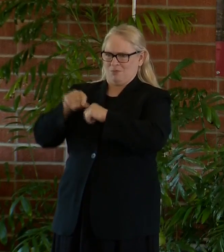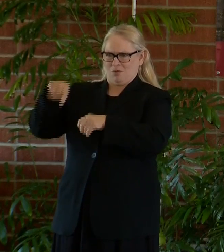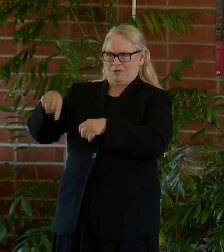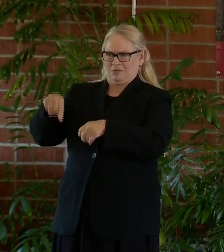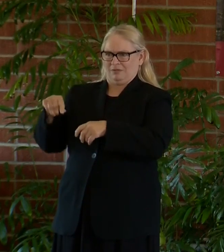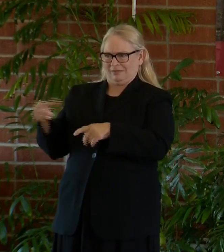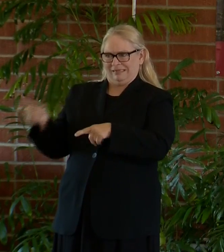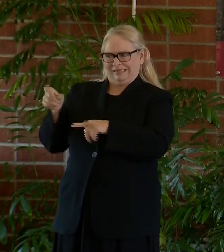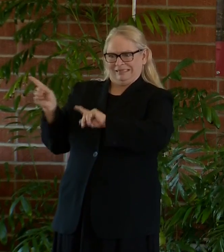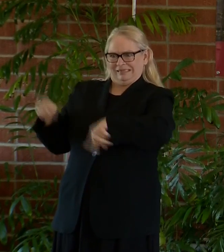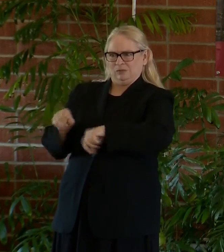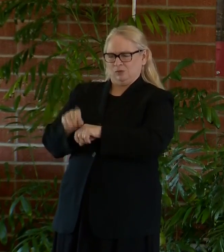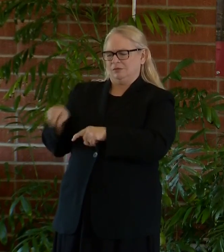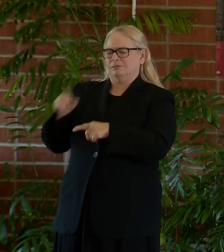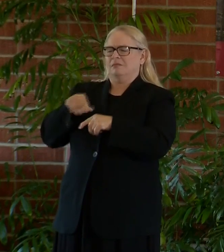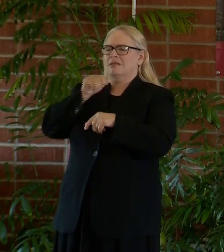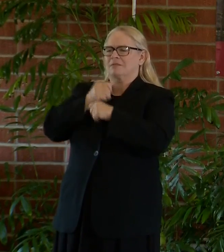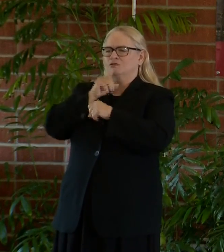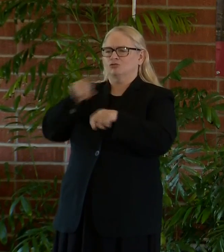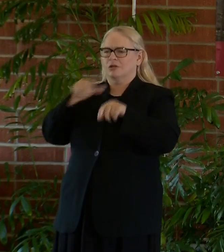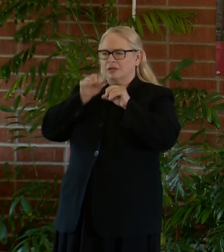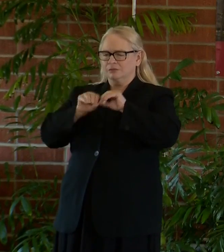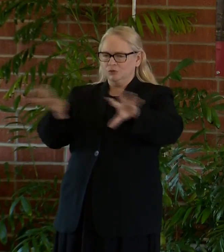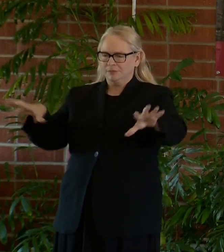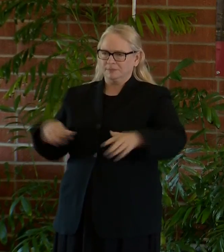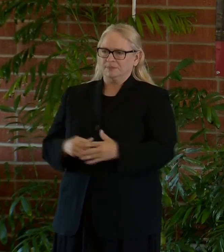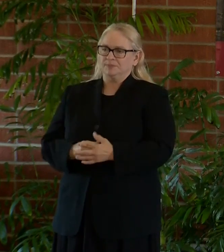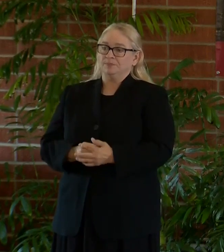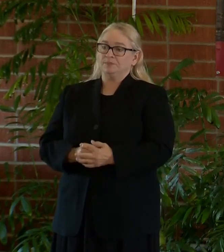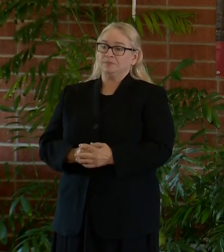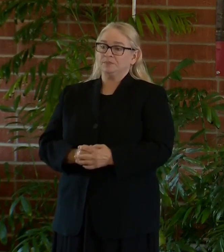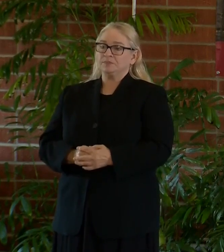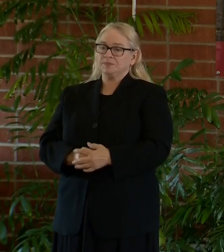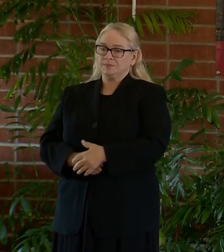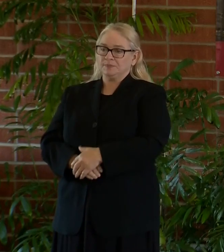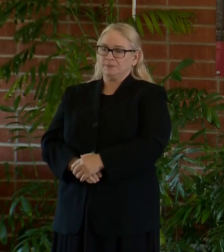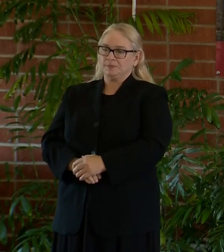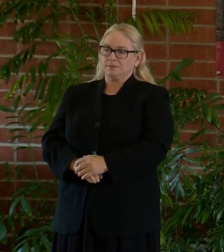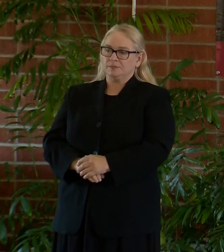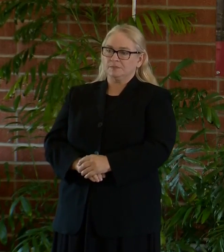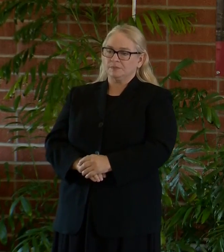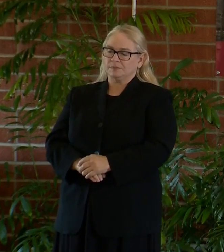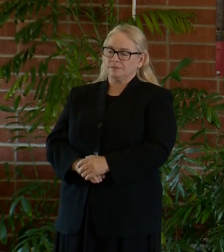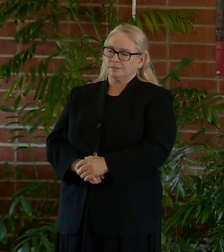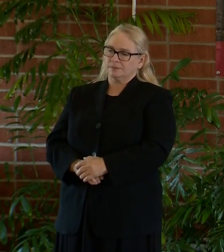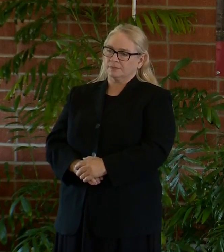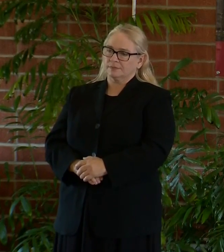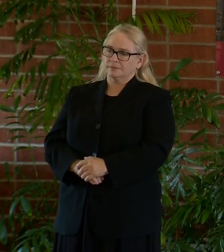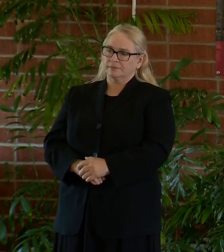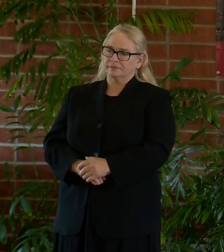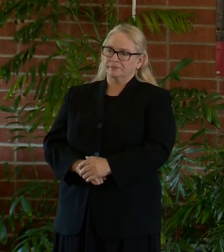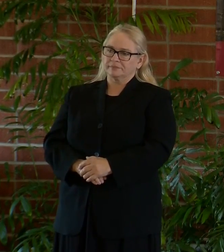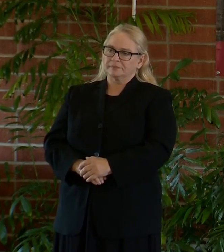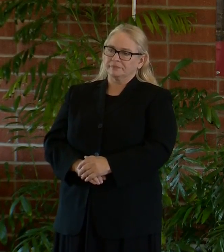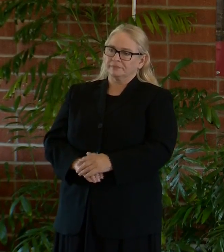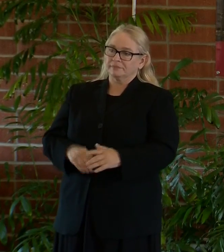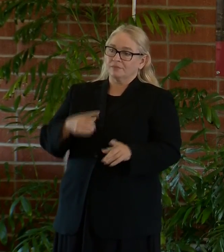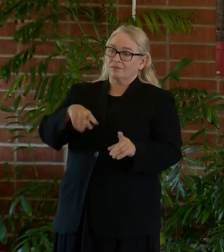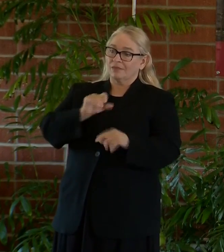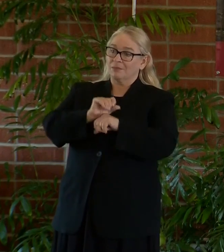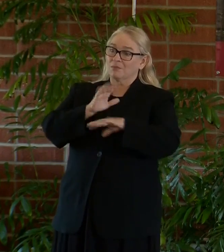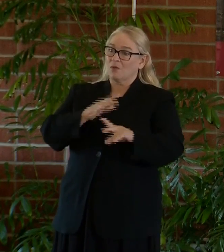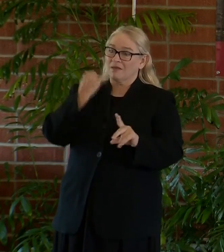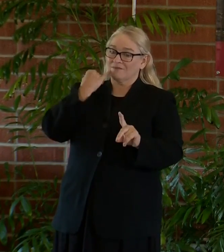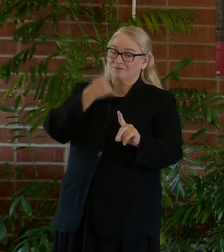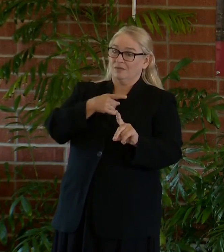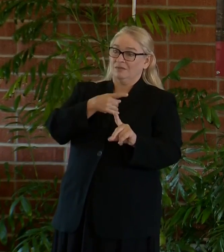high. As a consequence, it's not the fact that an employee is tested positive, it's how we respond